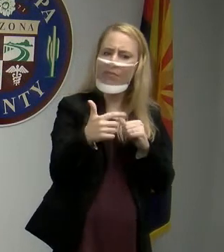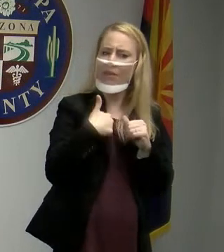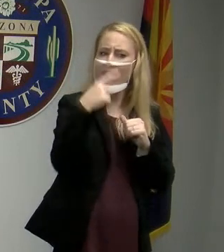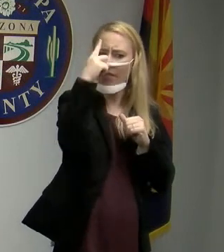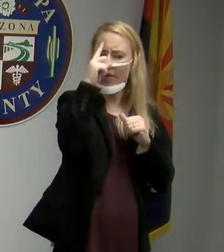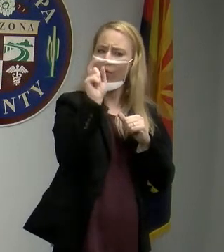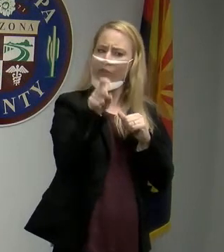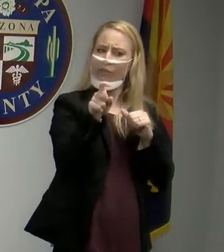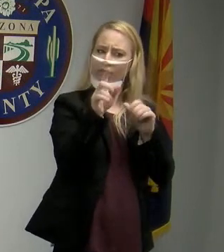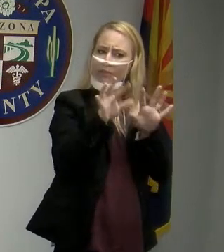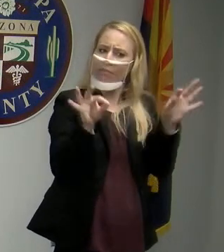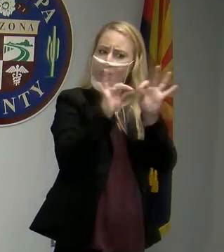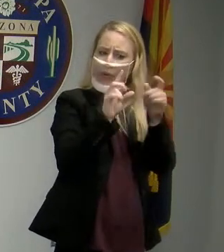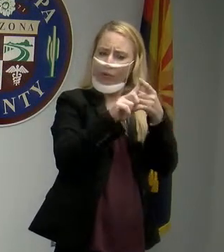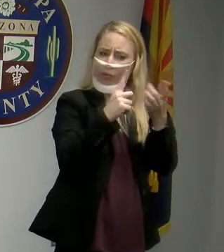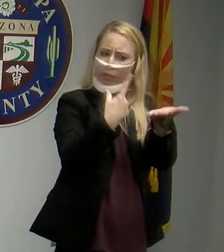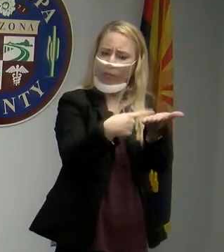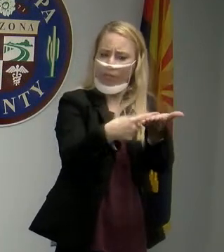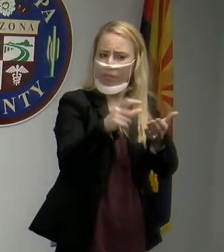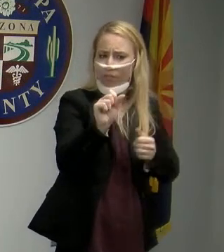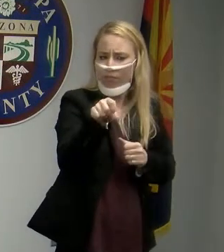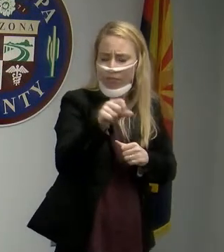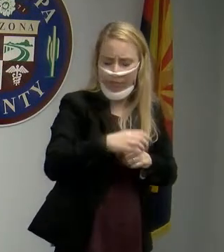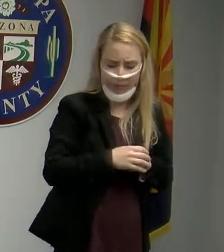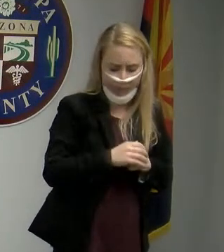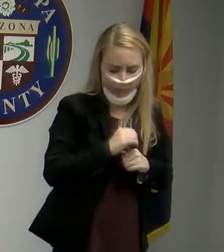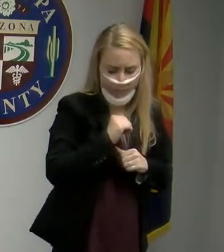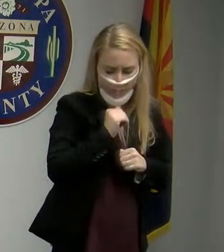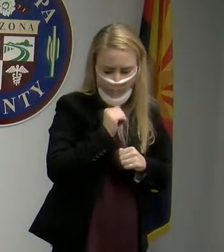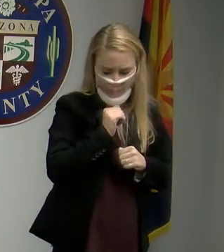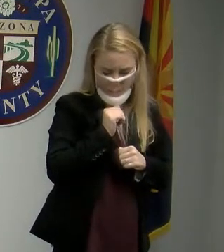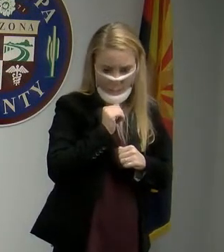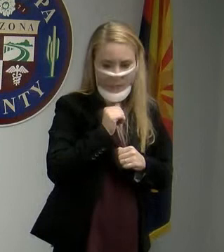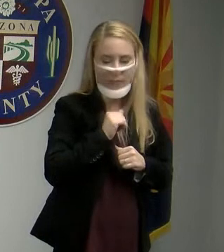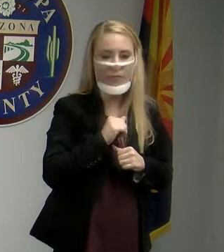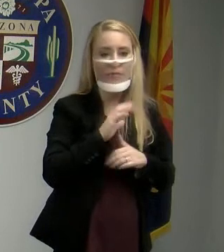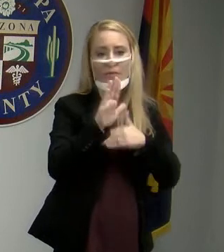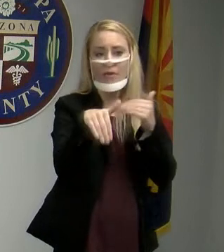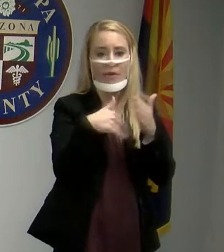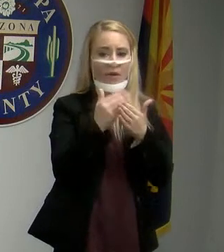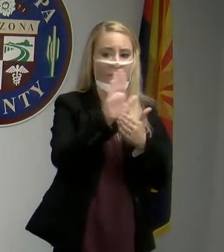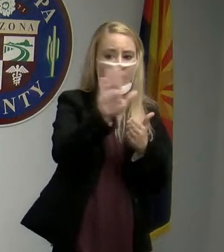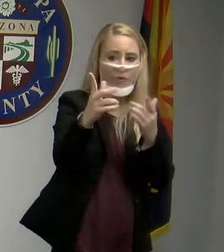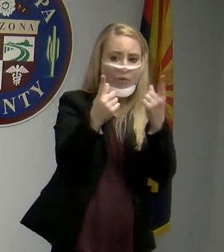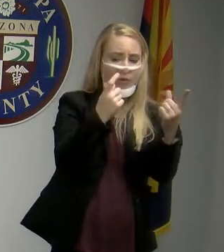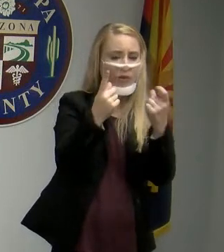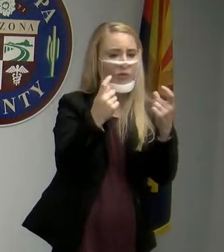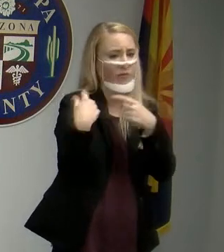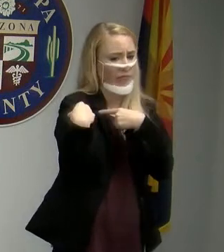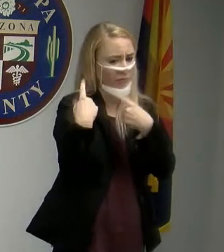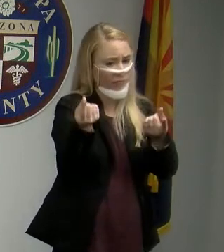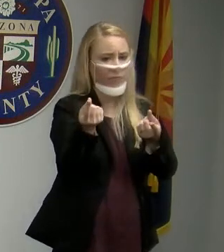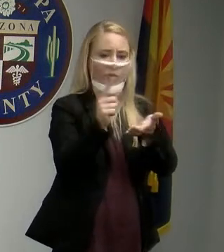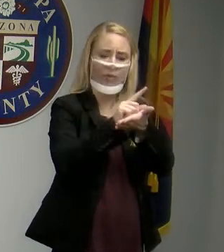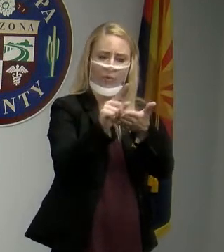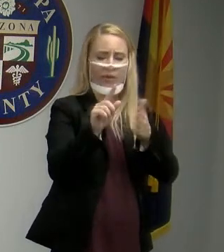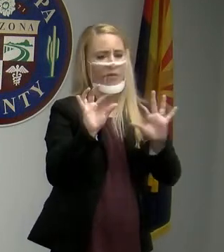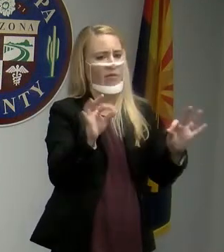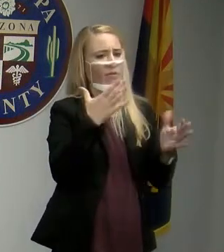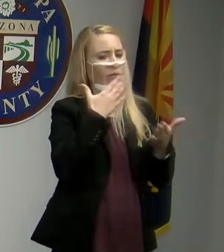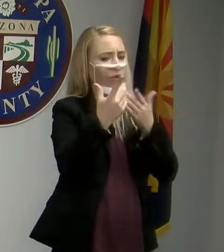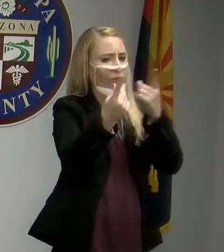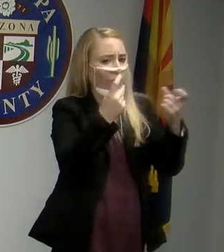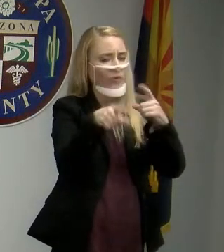So I think you've all asked very good questions over the last 5 or 6 days about what our capacity